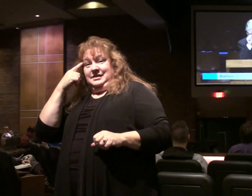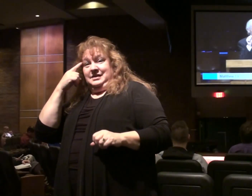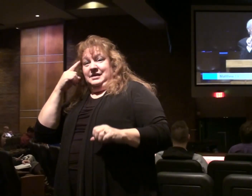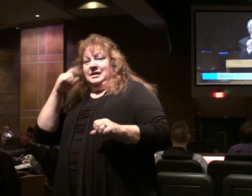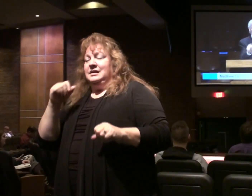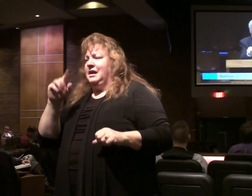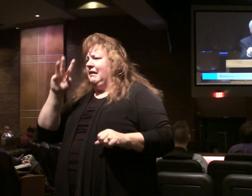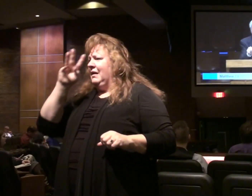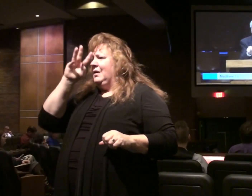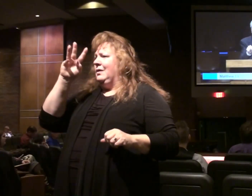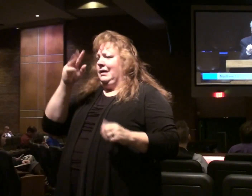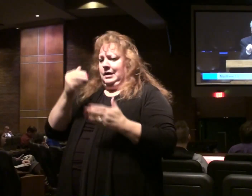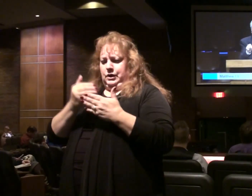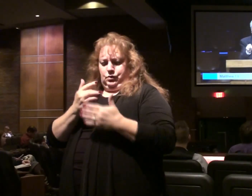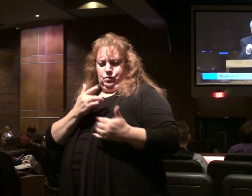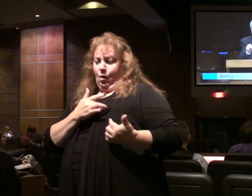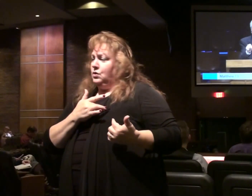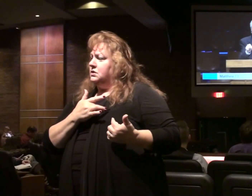can create a new heart,